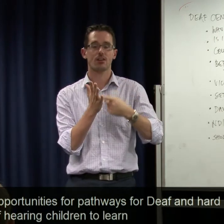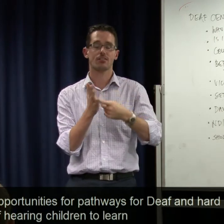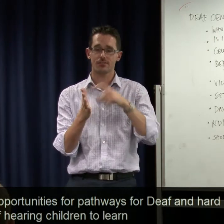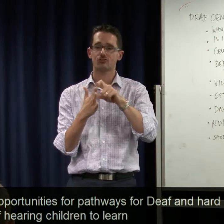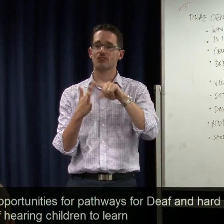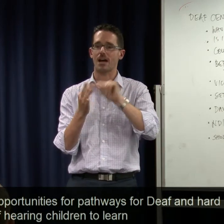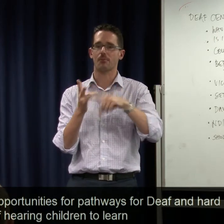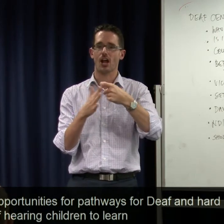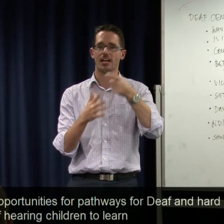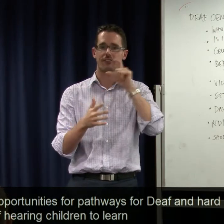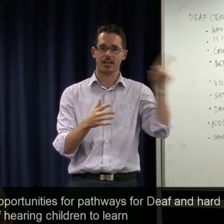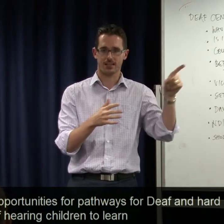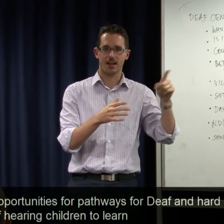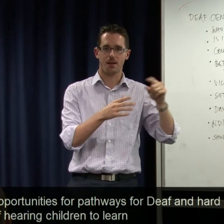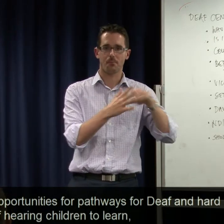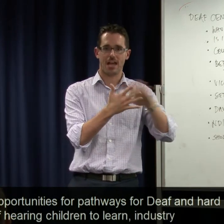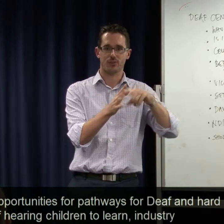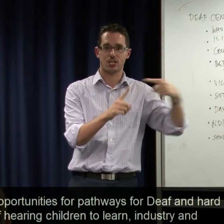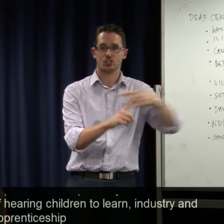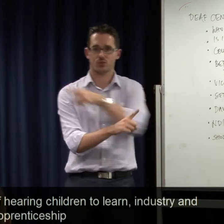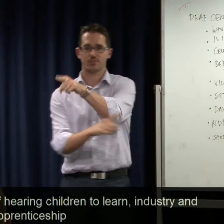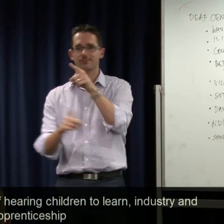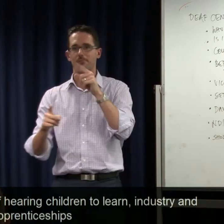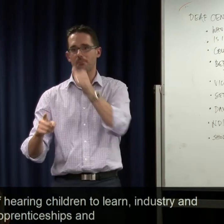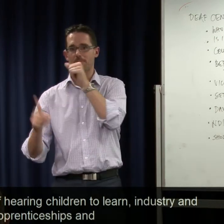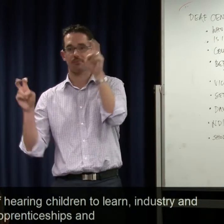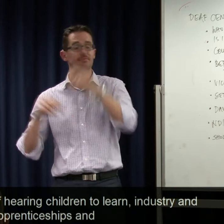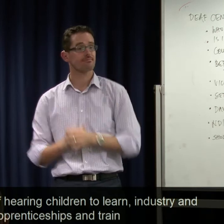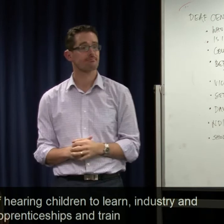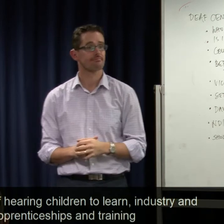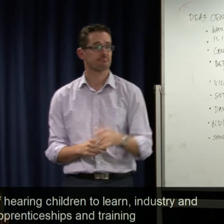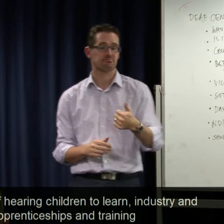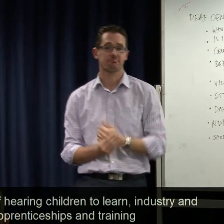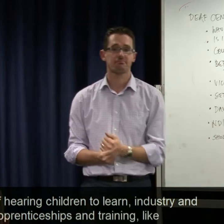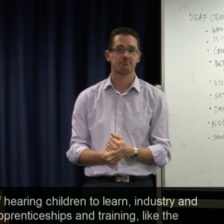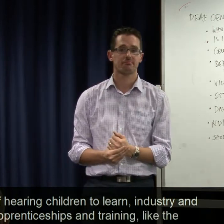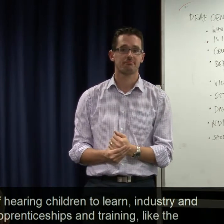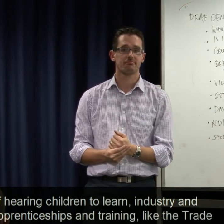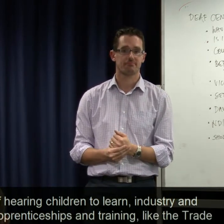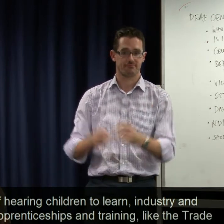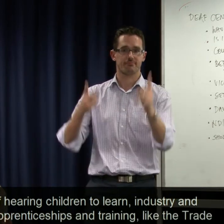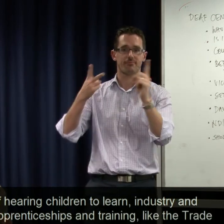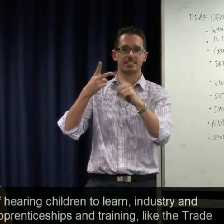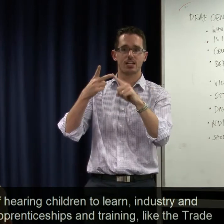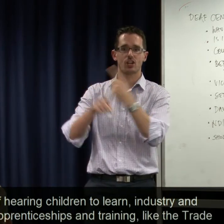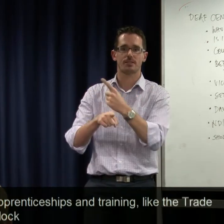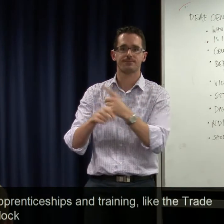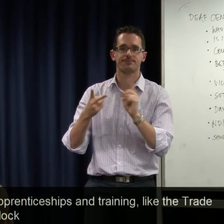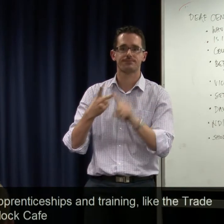industry and apprenticeships and training, like the Trade Block Cafe. So that could lead to employment opportunities.